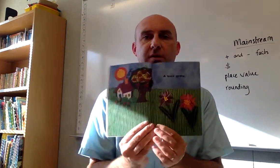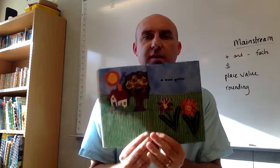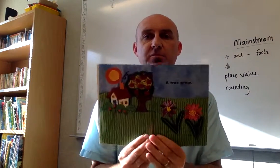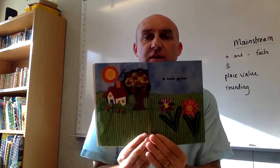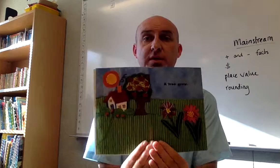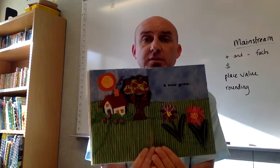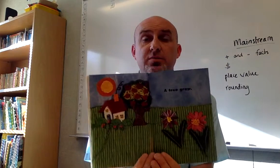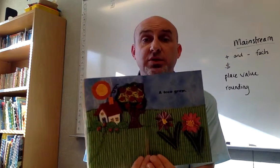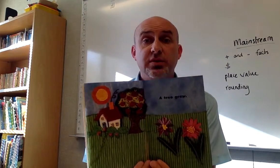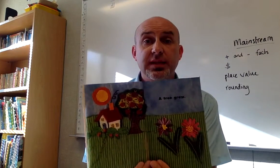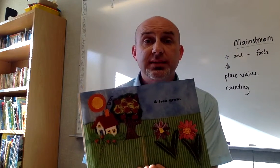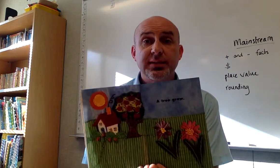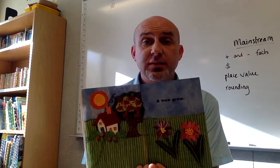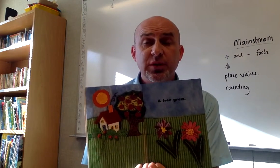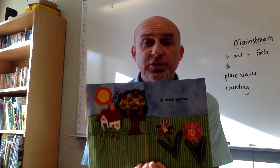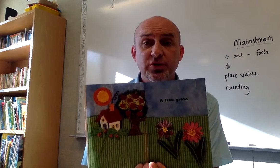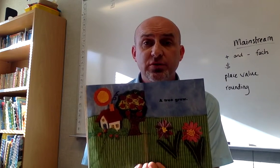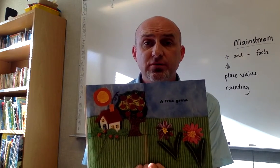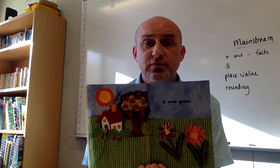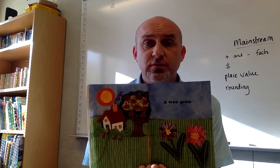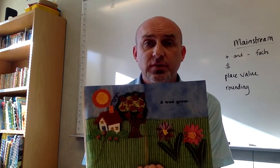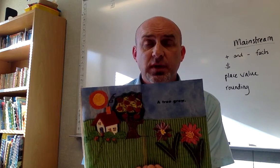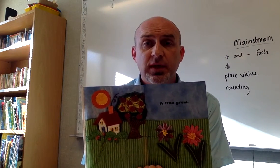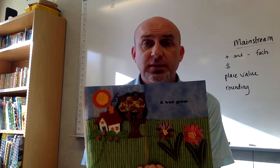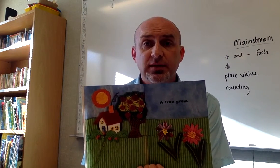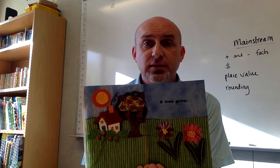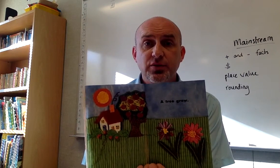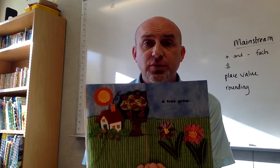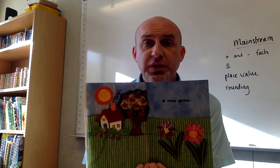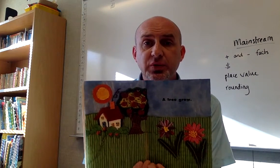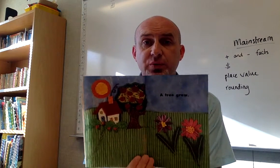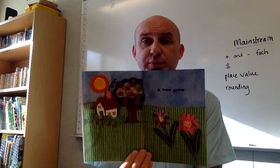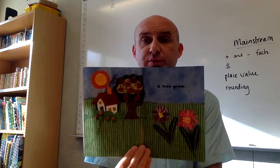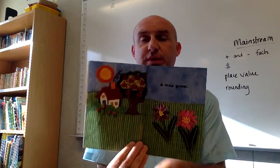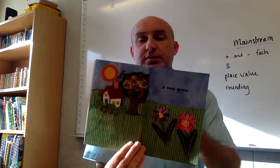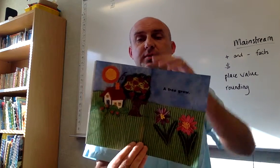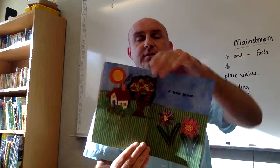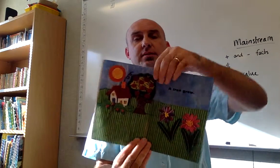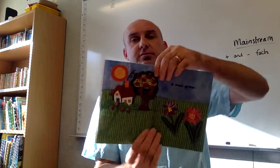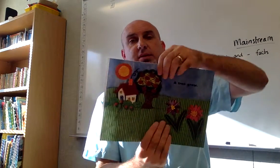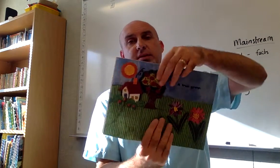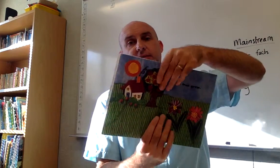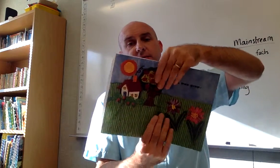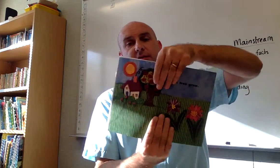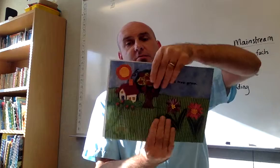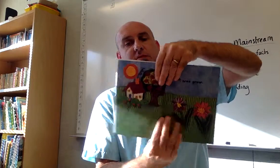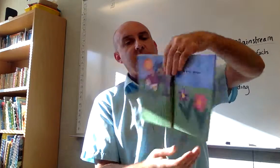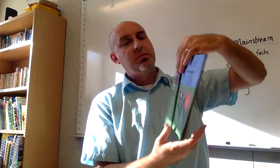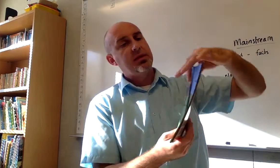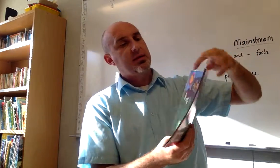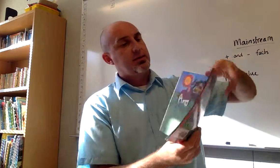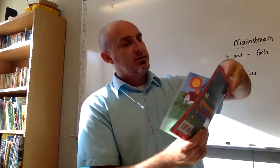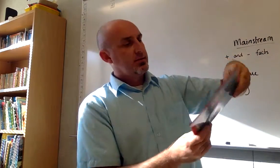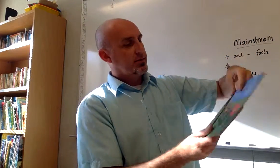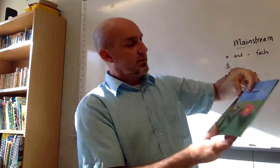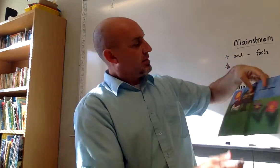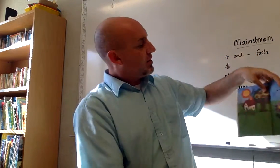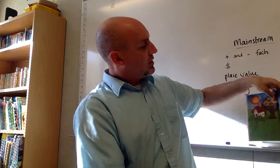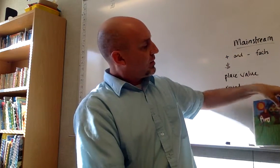okay. So make sure they can see the picture. It says a tree grew and has this lovely multimedia artwork